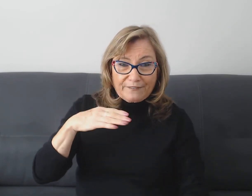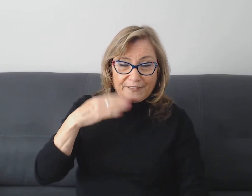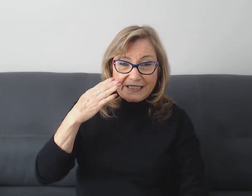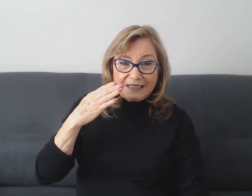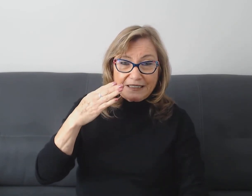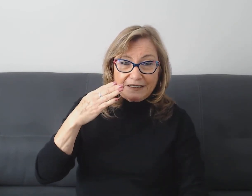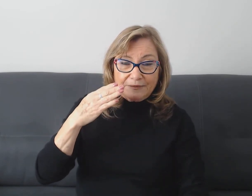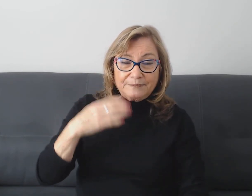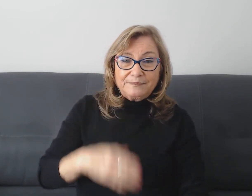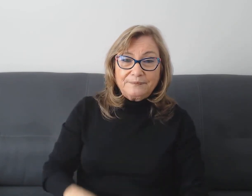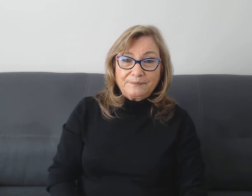Again,